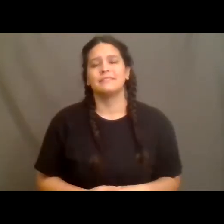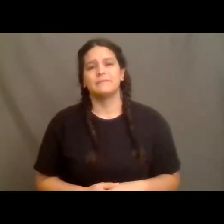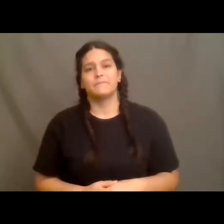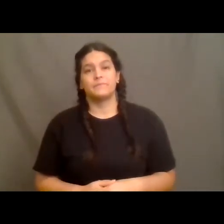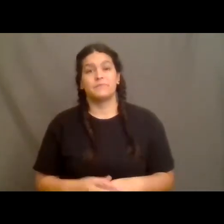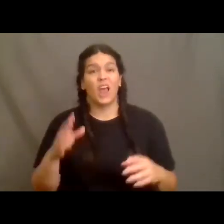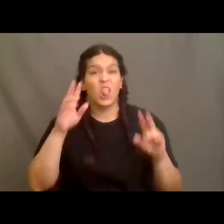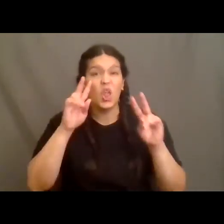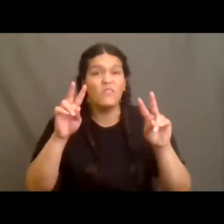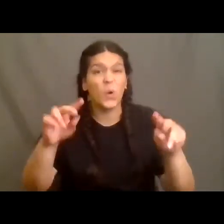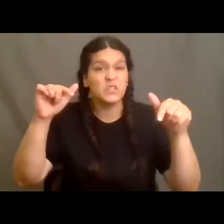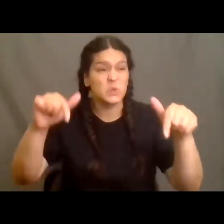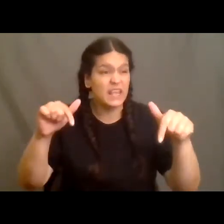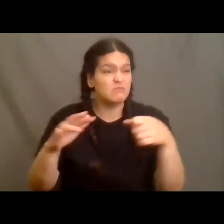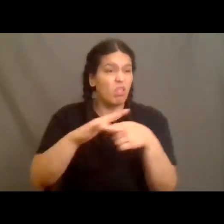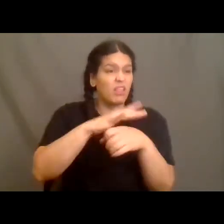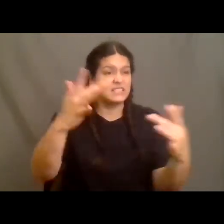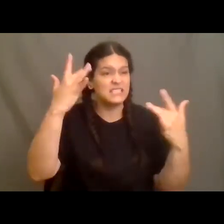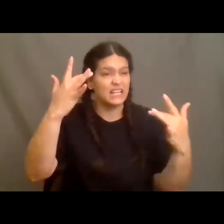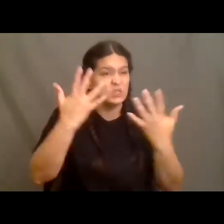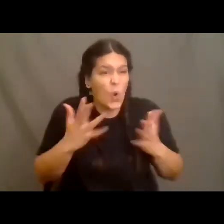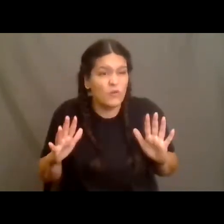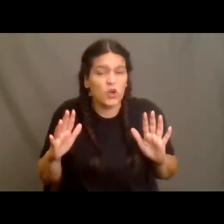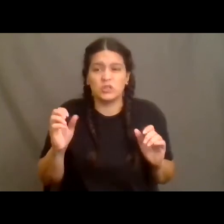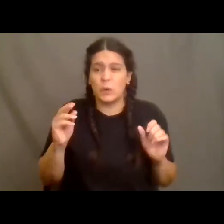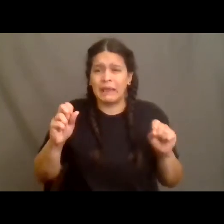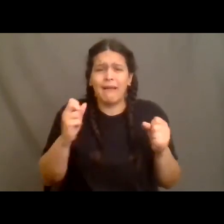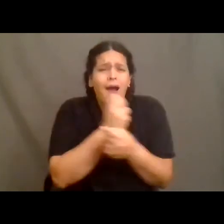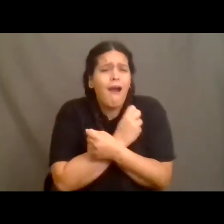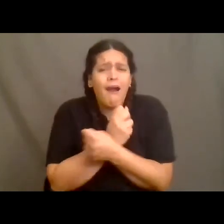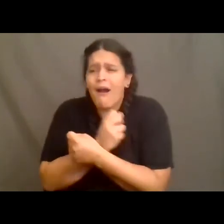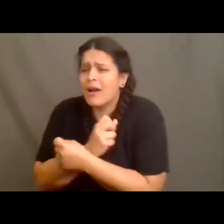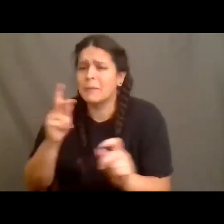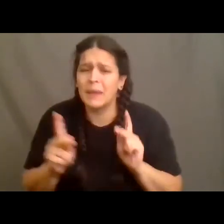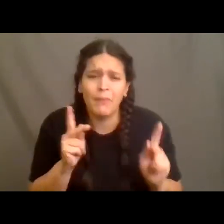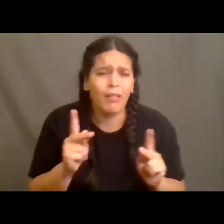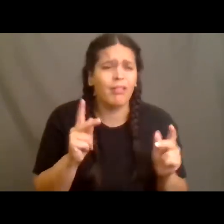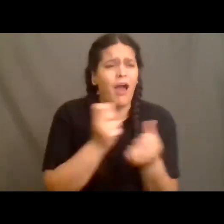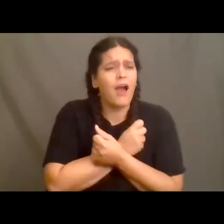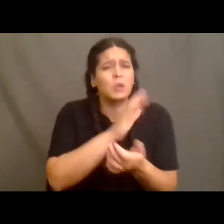hug. So I can hug you all, my relatives. And I just want to,